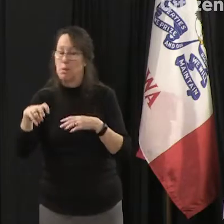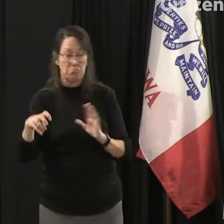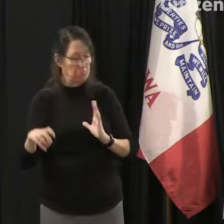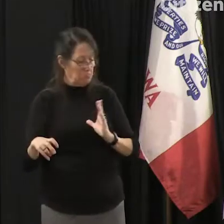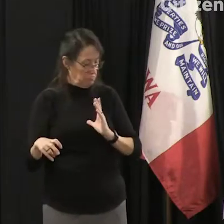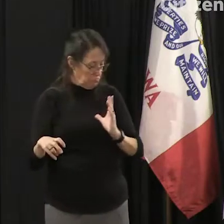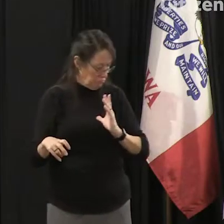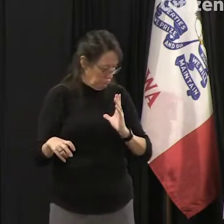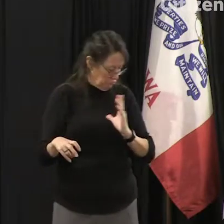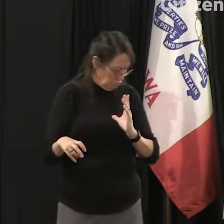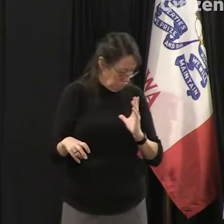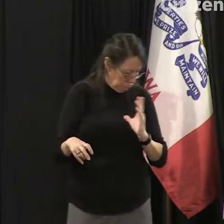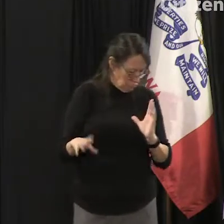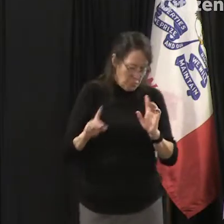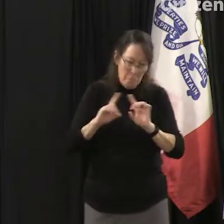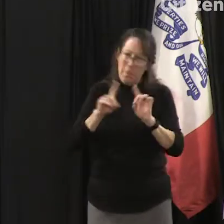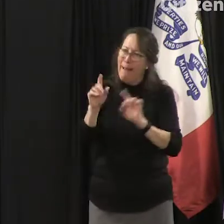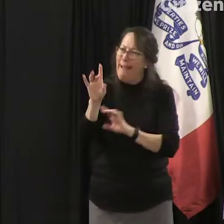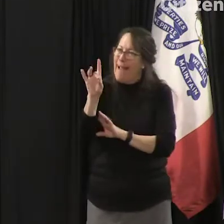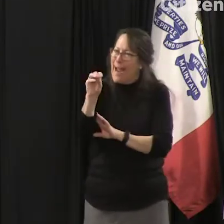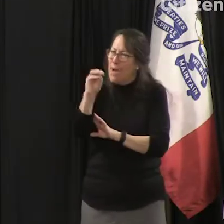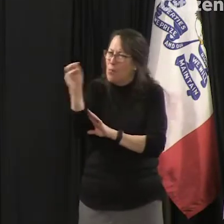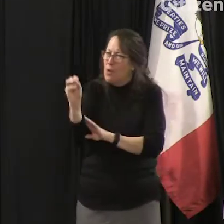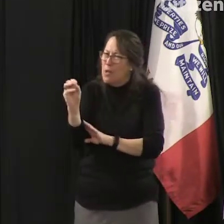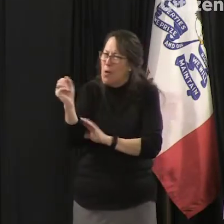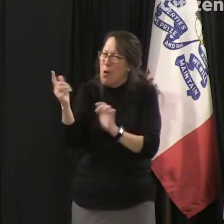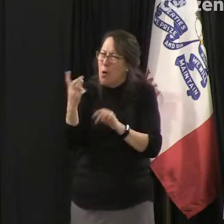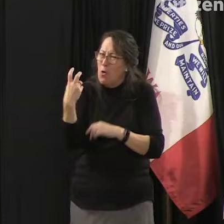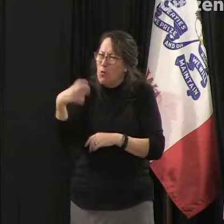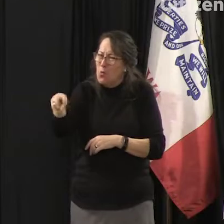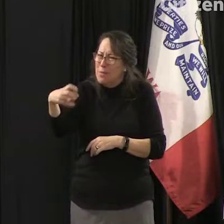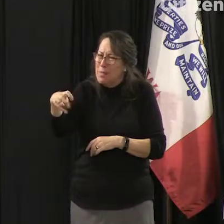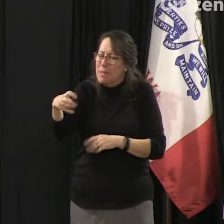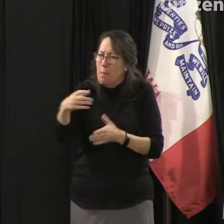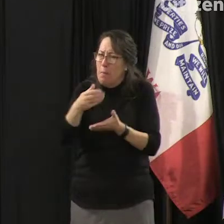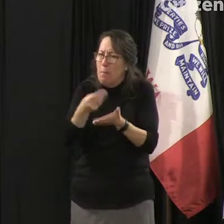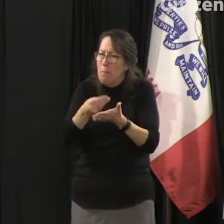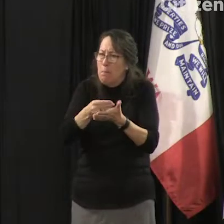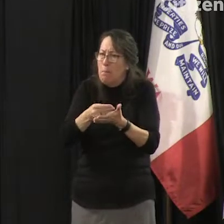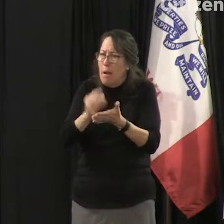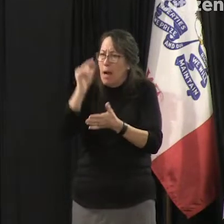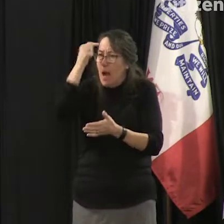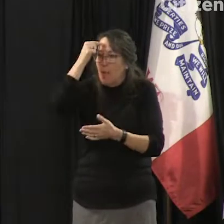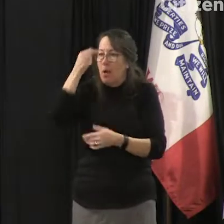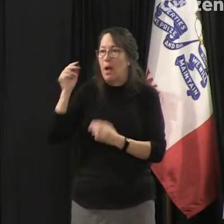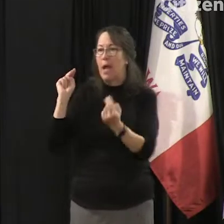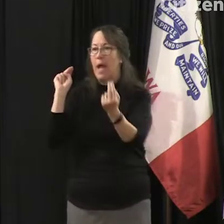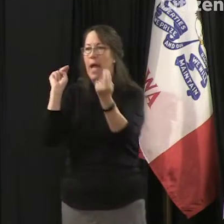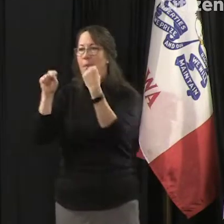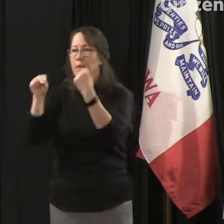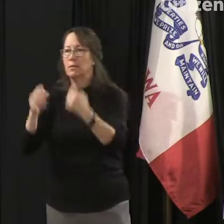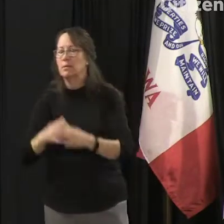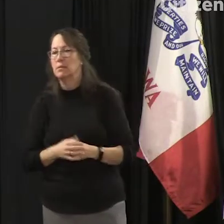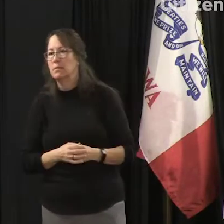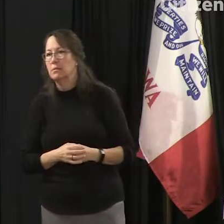That's okay, okay, fine. But 80% of all transportation dollars in the federal government goes to highways,